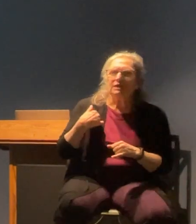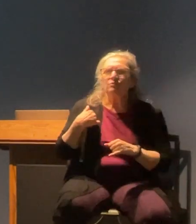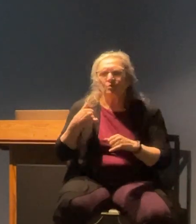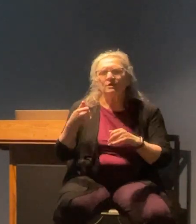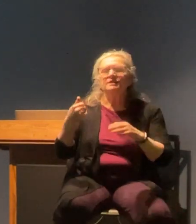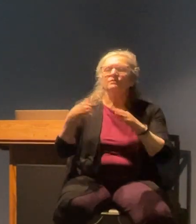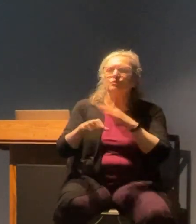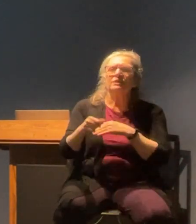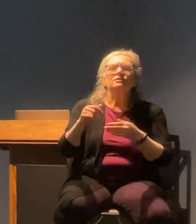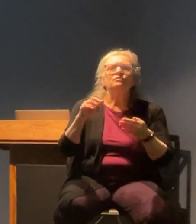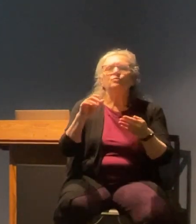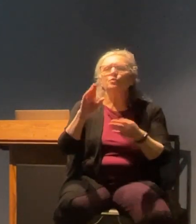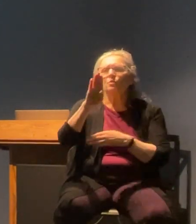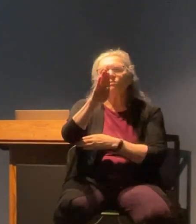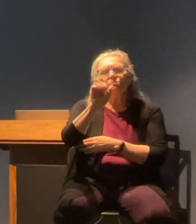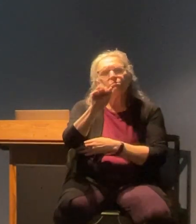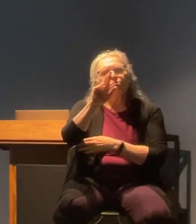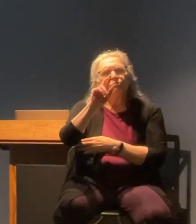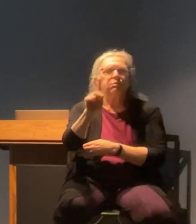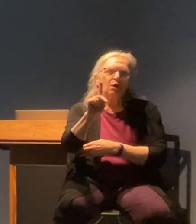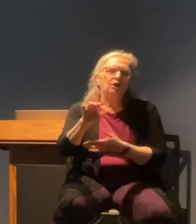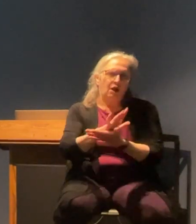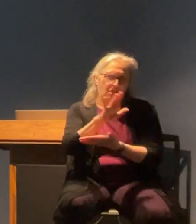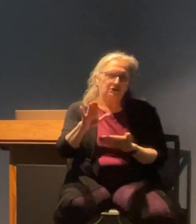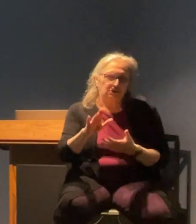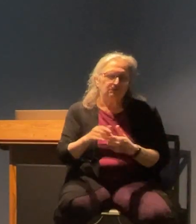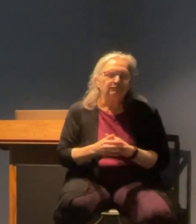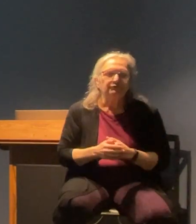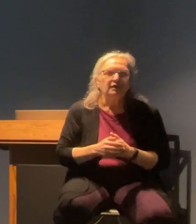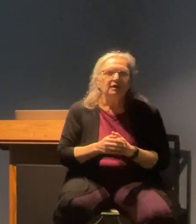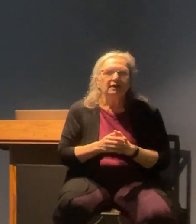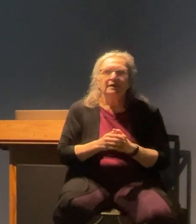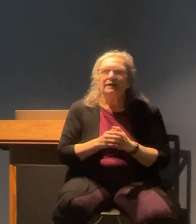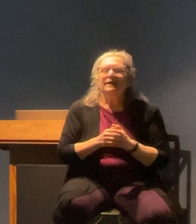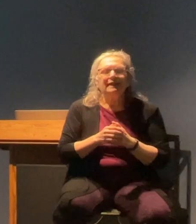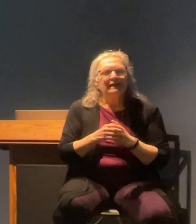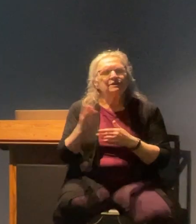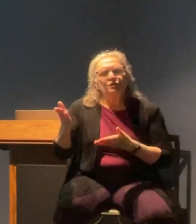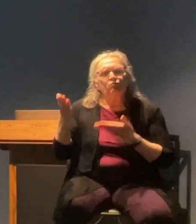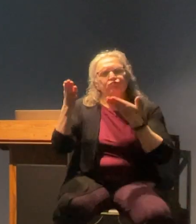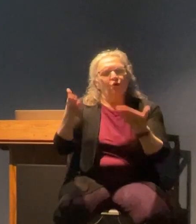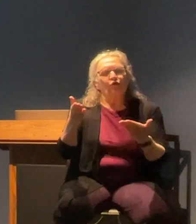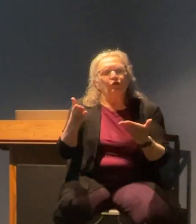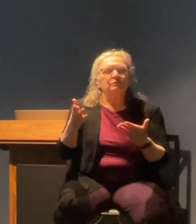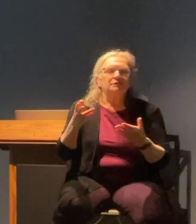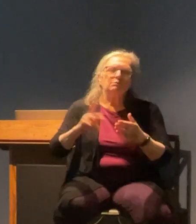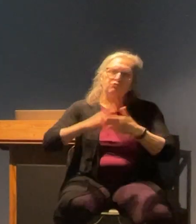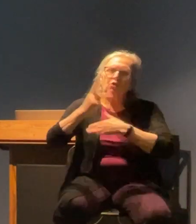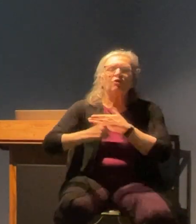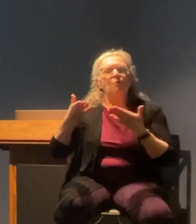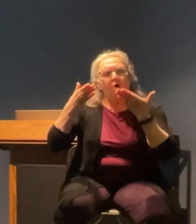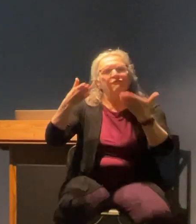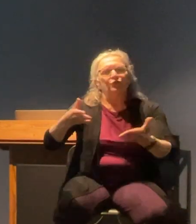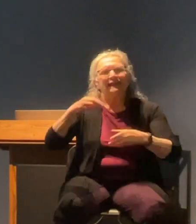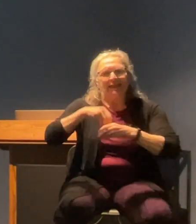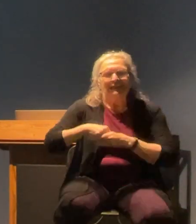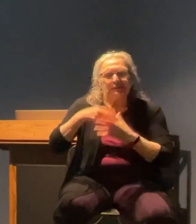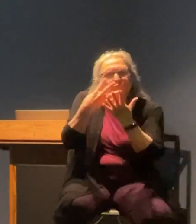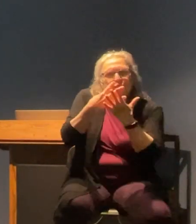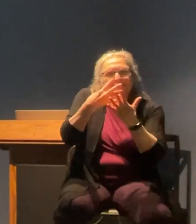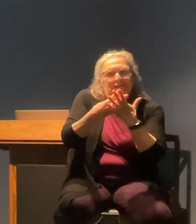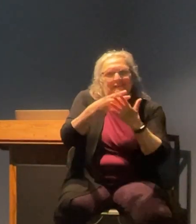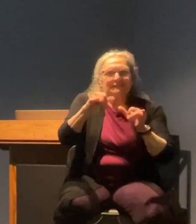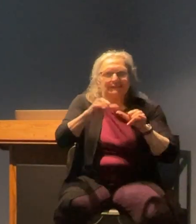a part of Bard College, which is a program that is offered inside of New York State prisons, Bard Prison Initiative